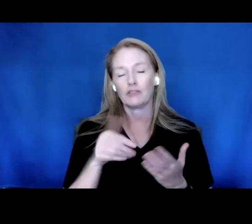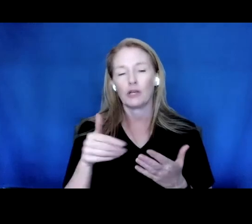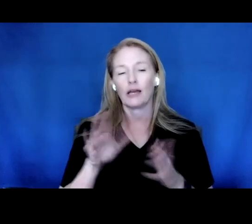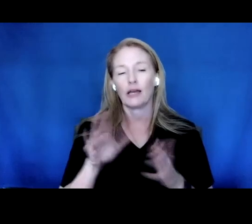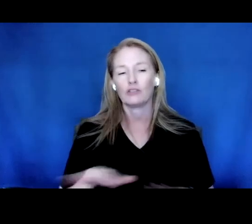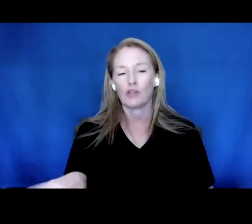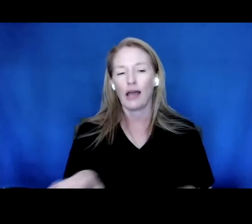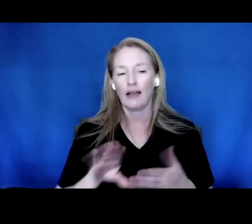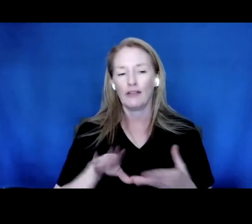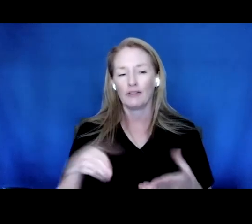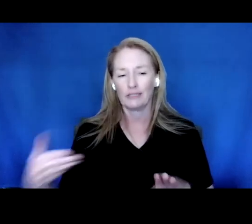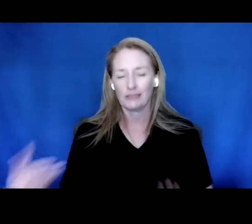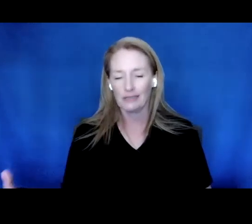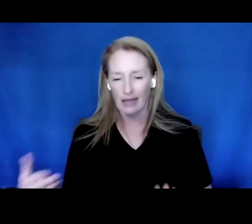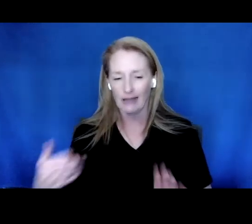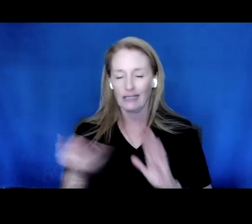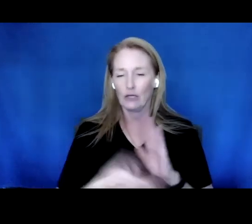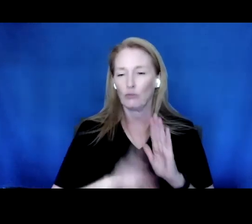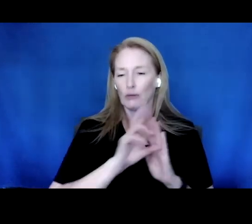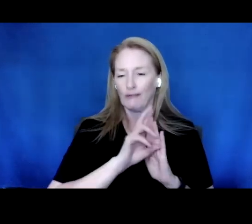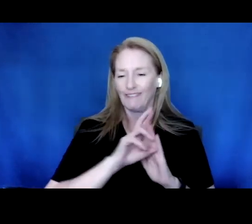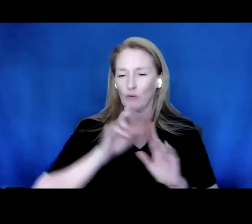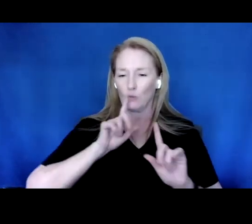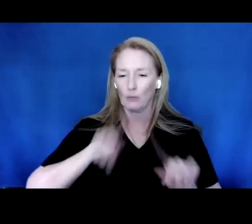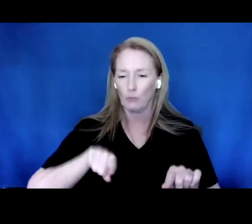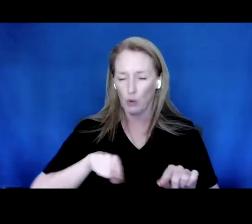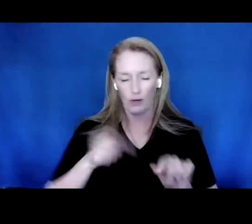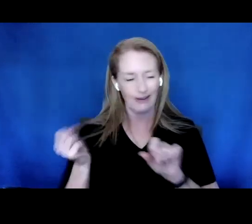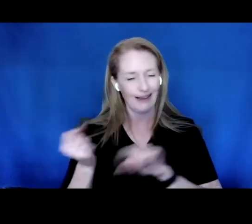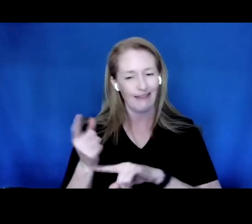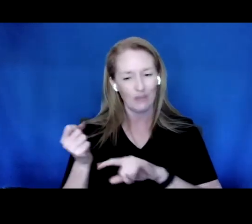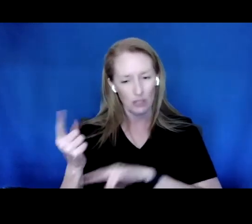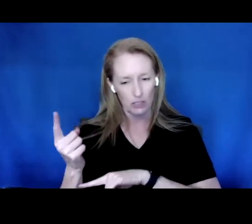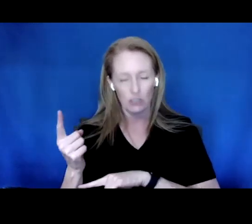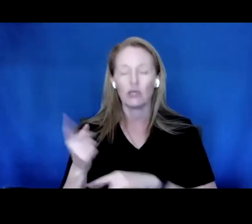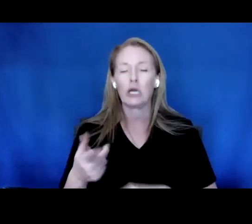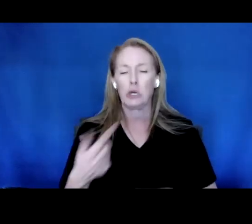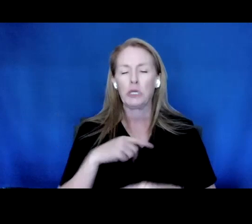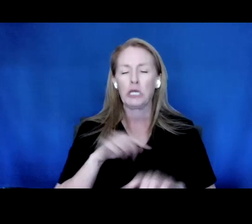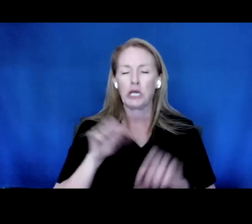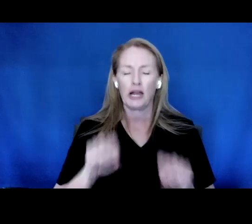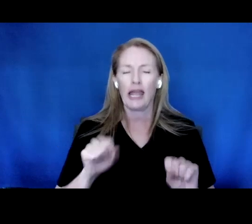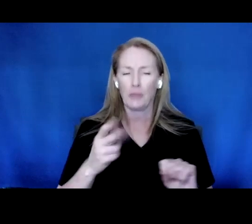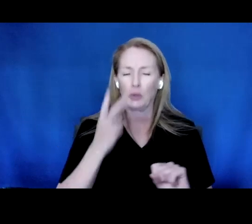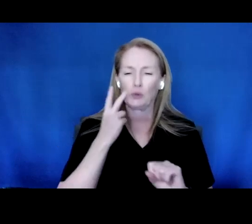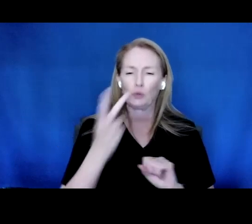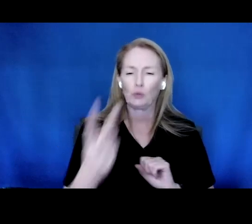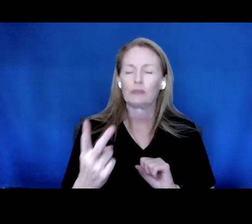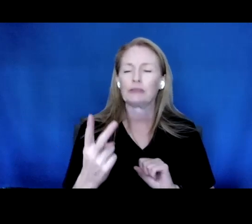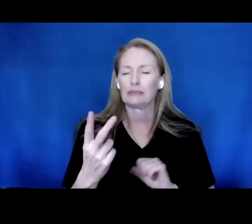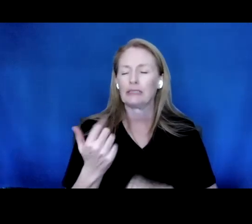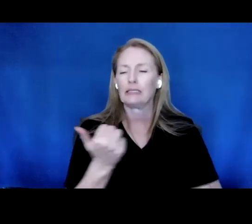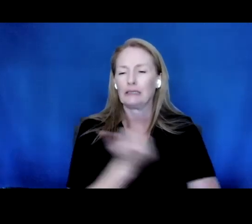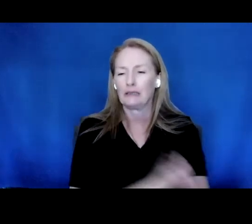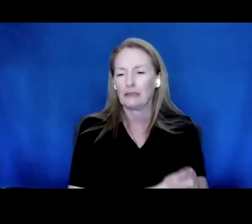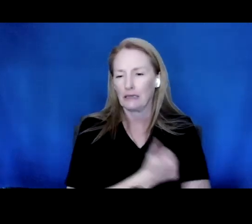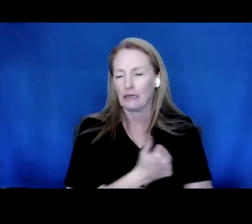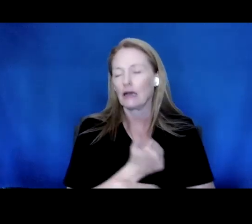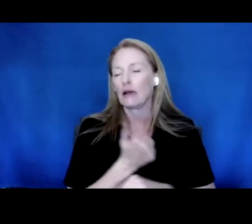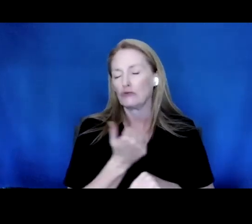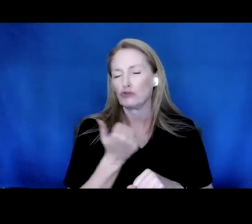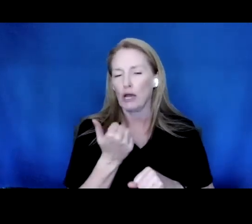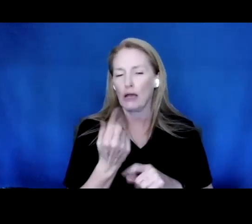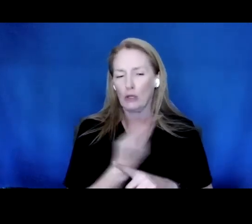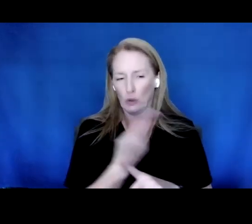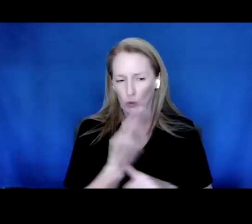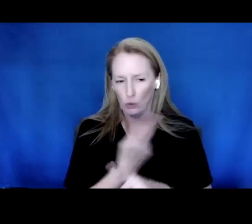year, and we are able to tackle the substance abuse issue within that report, or if substance use or